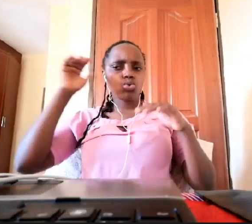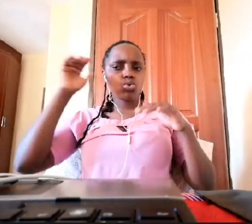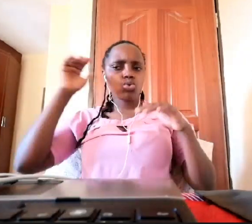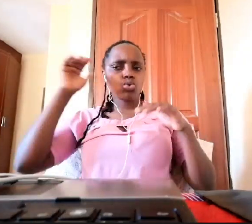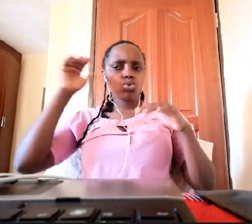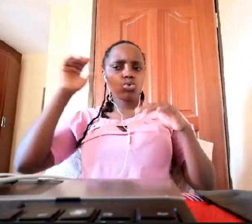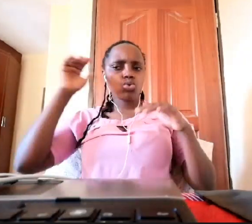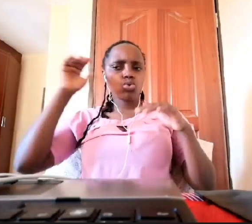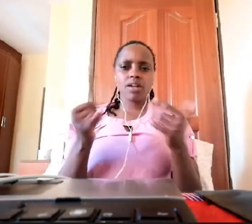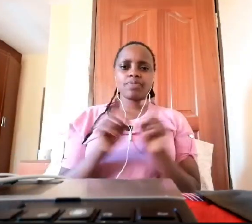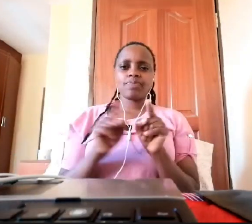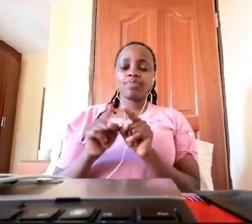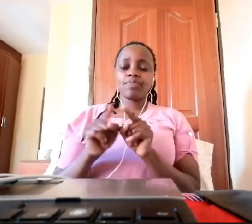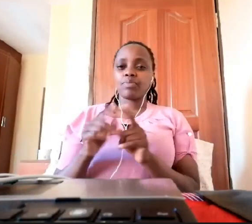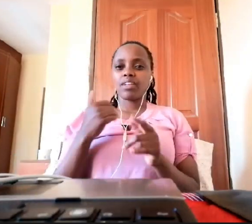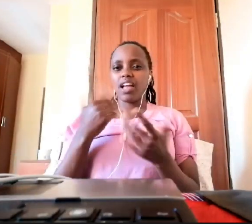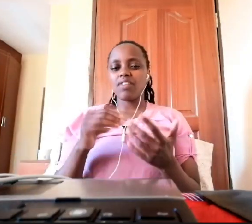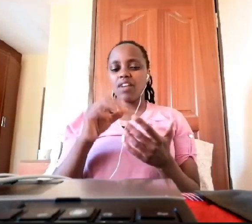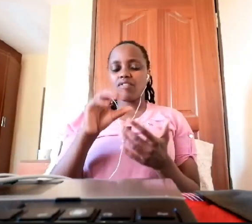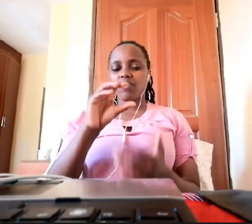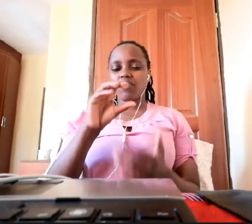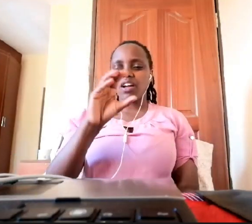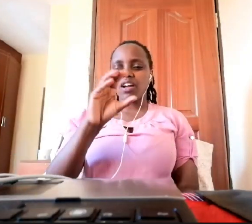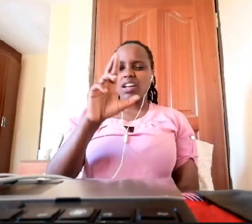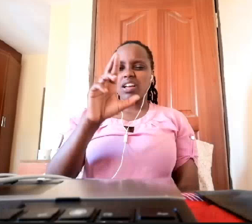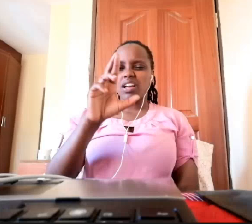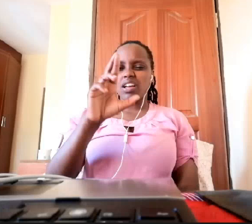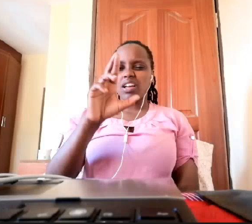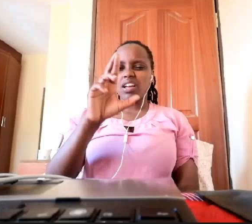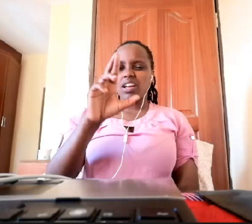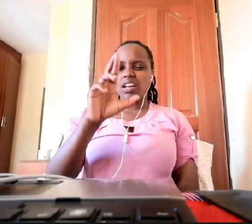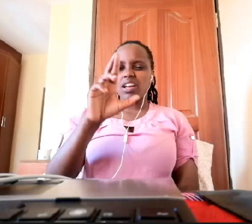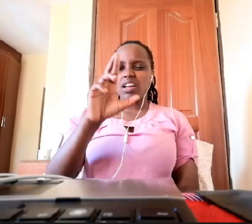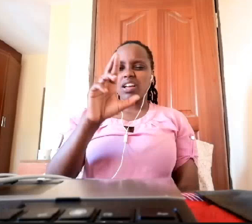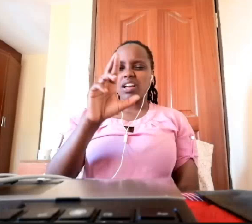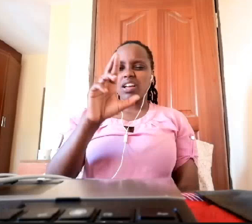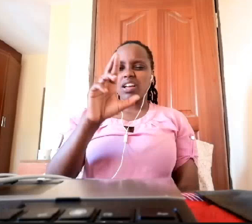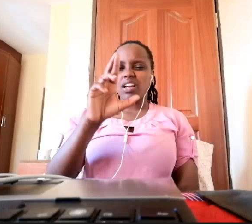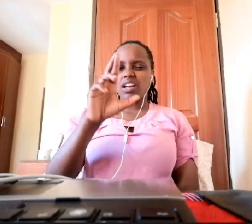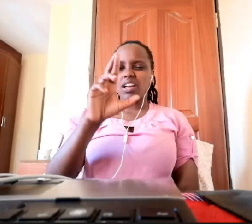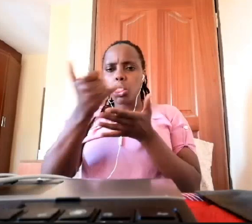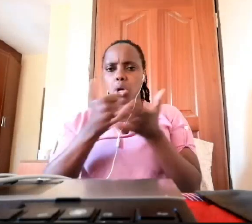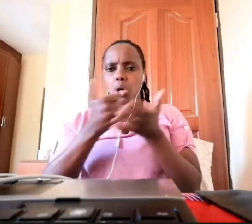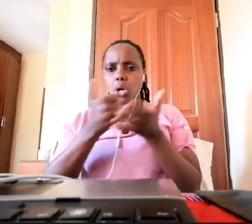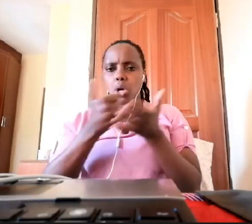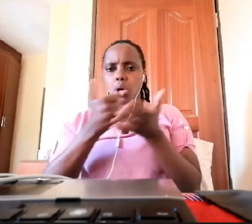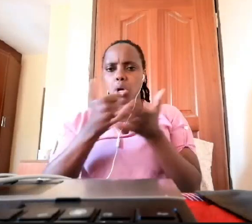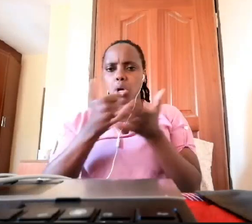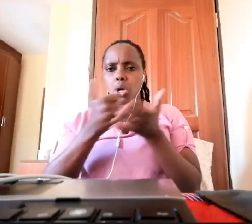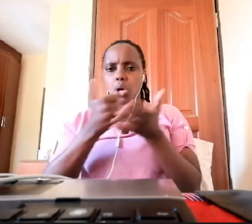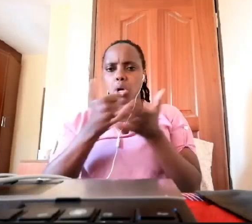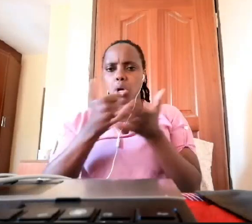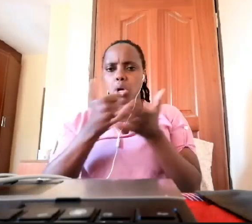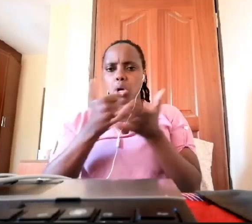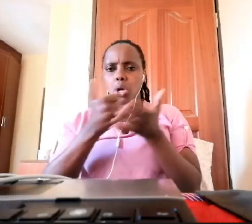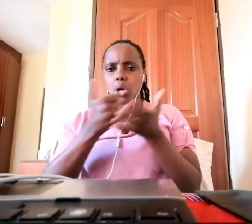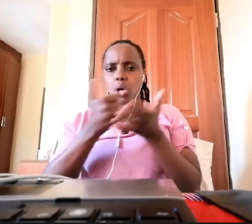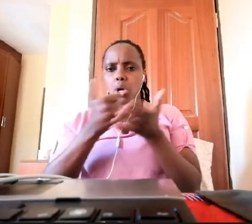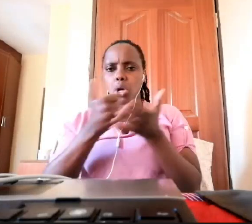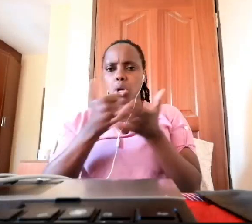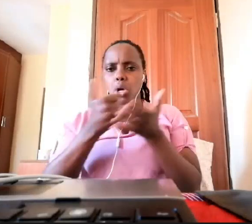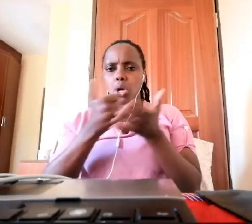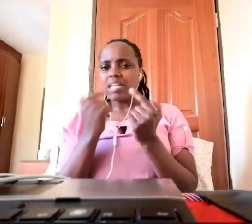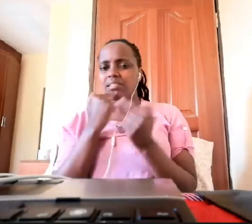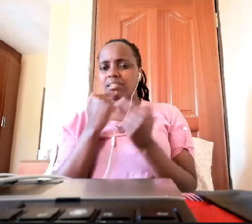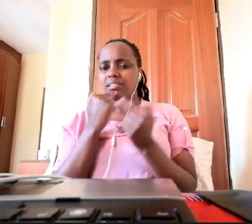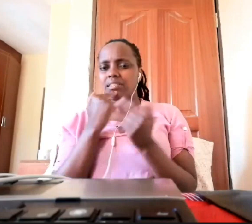child-friendly materials like crayons. They didn't just need to write, they could draw, they could write stories to sort of tell what